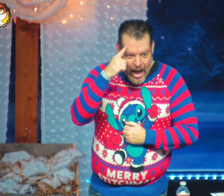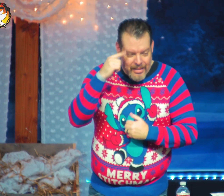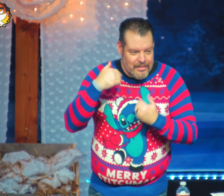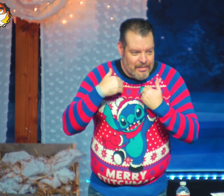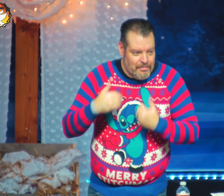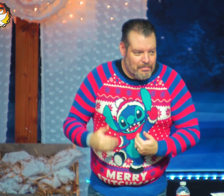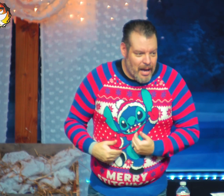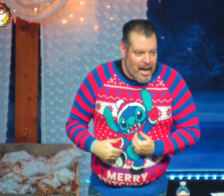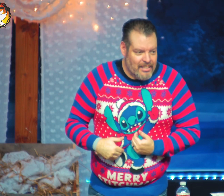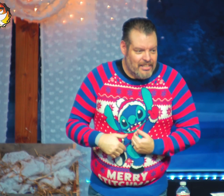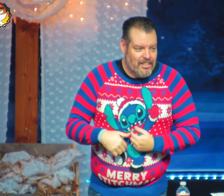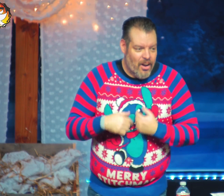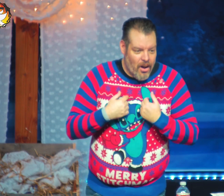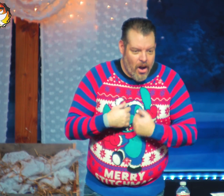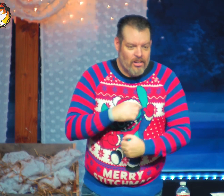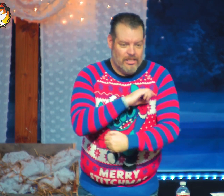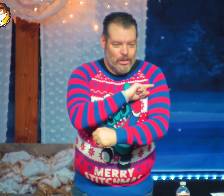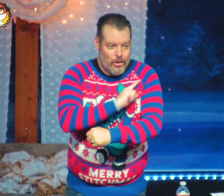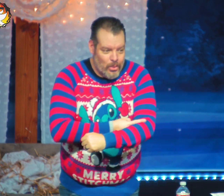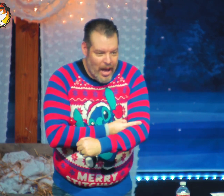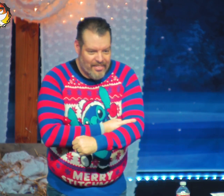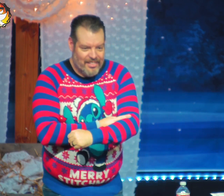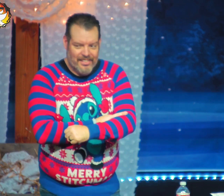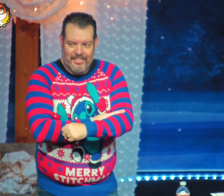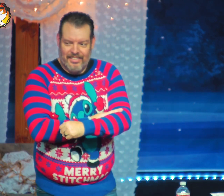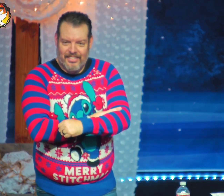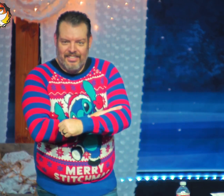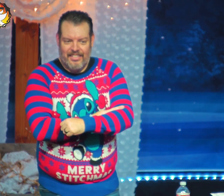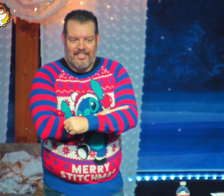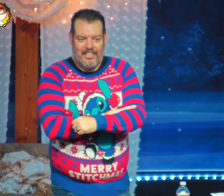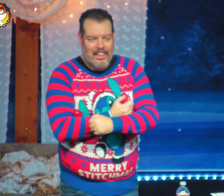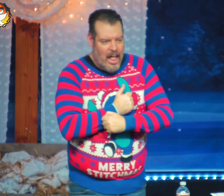However, the point is that we have to keep our thoughts on Him.